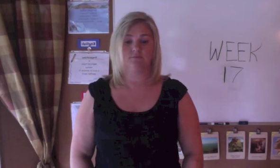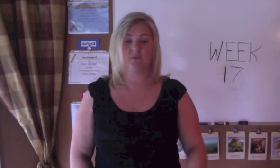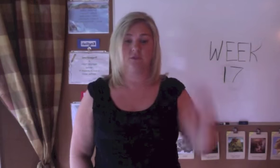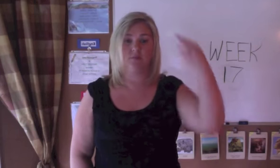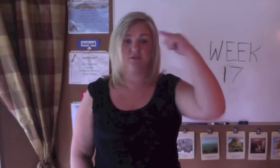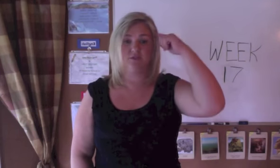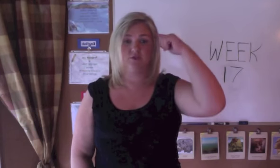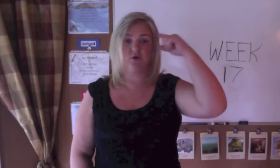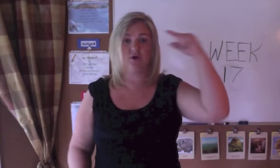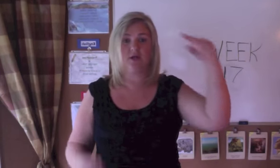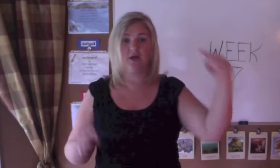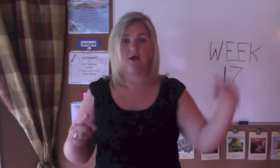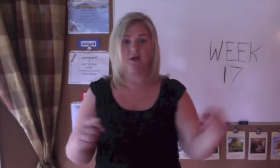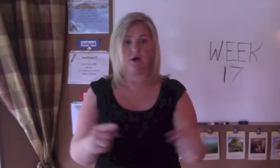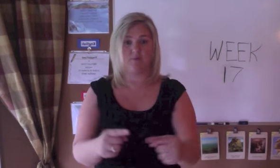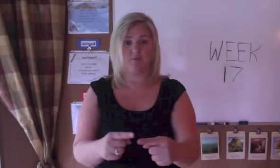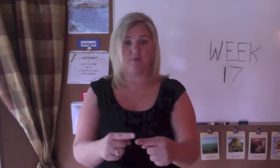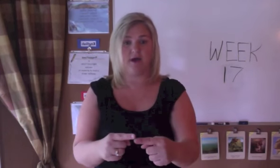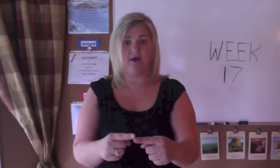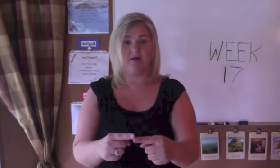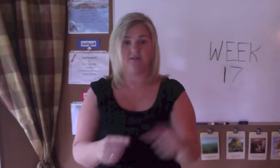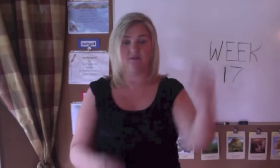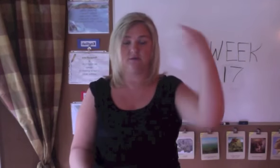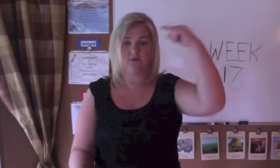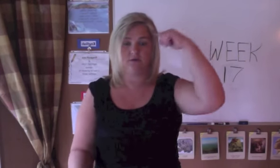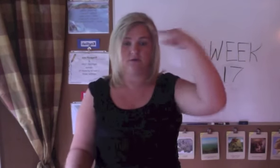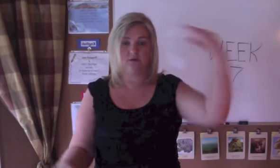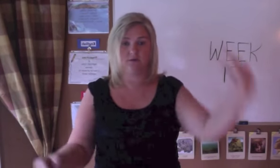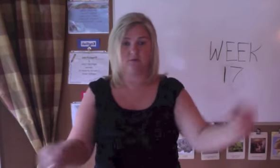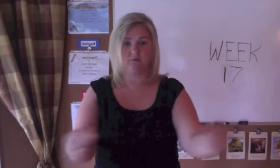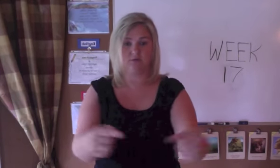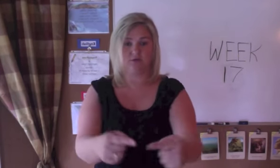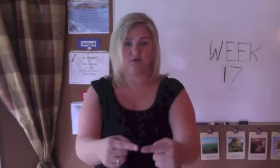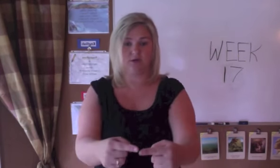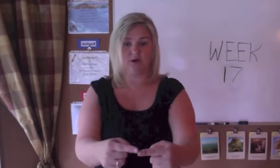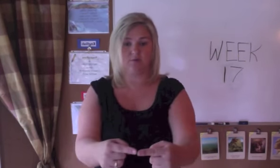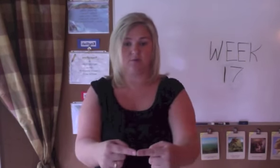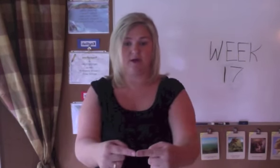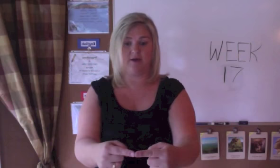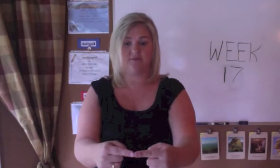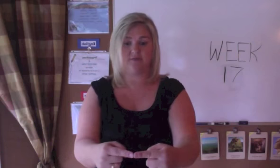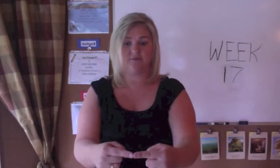The Missouri Compromise. The Missouri Compromise.